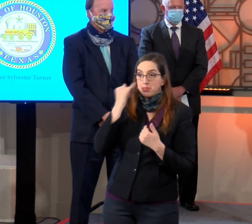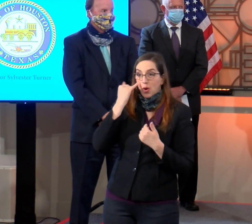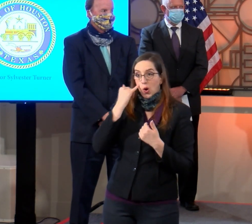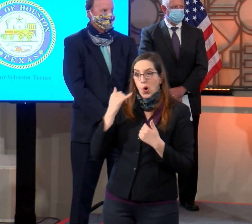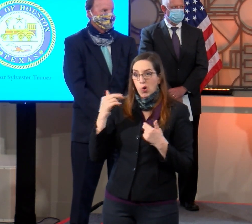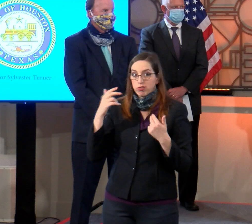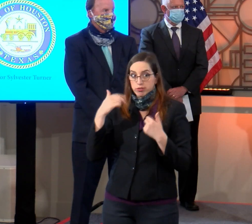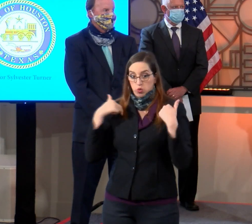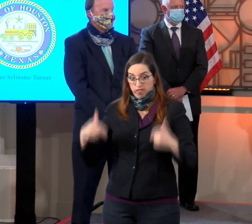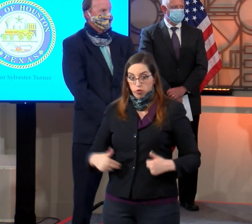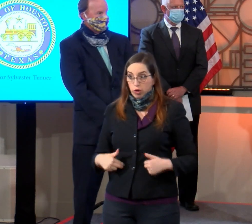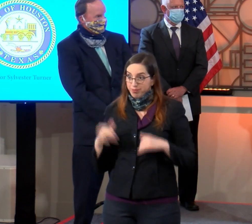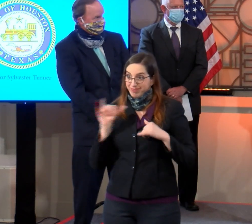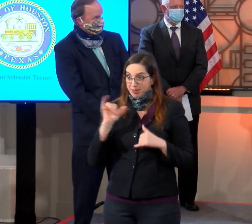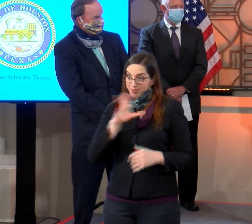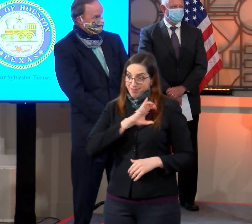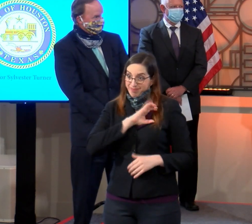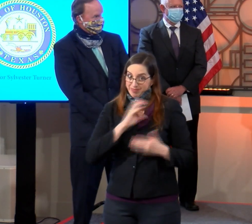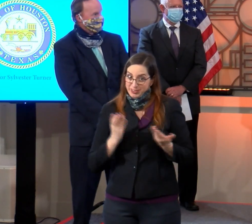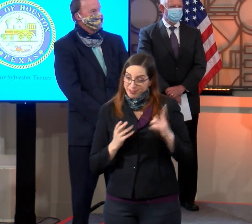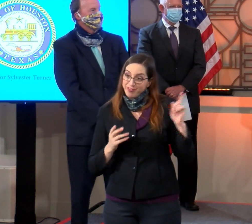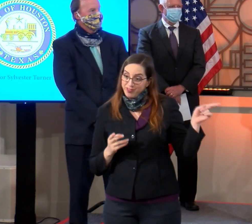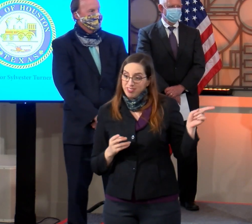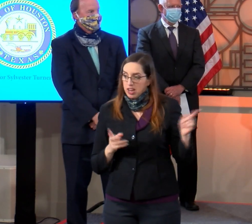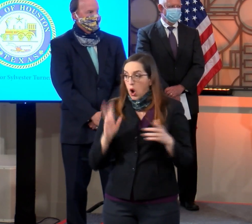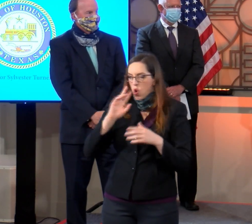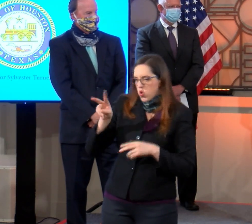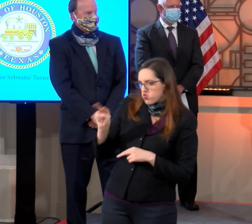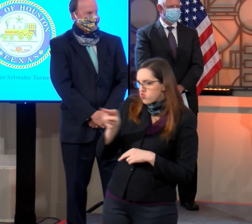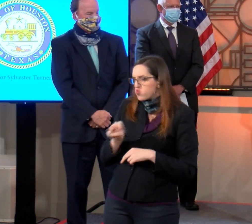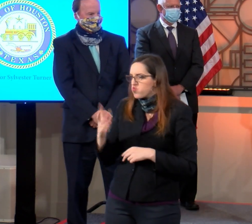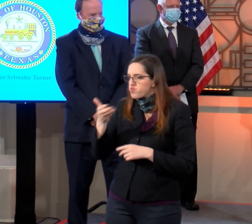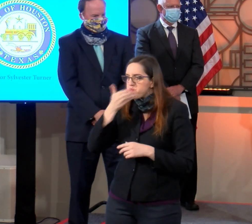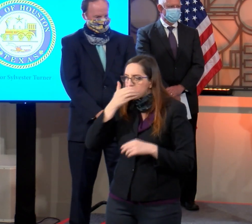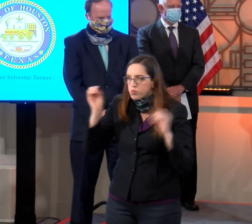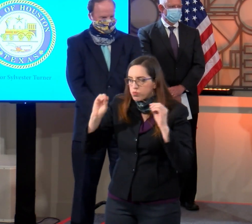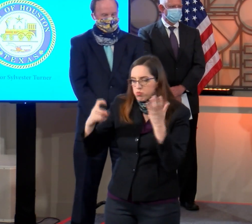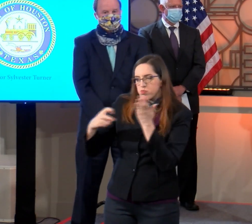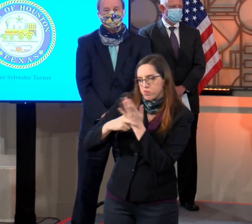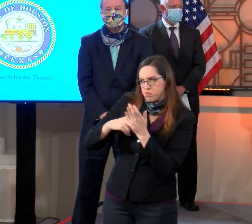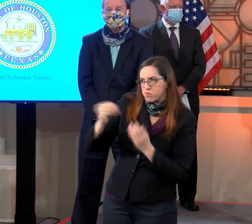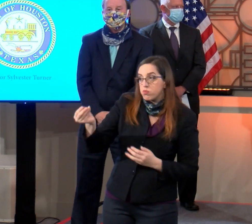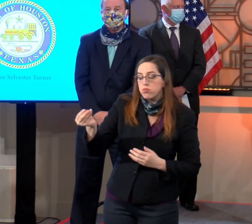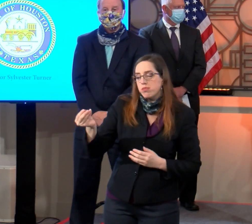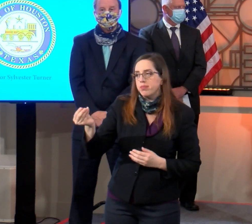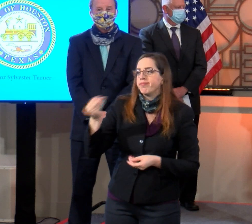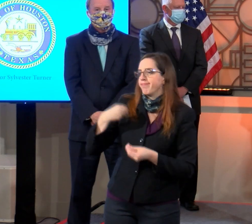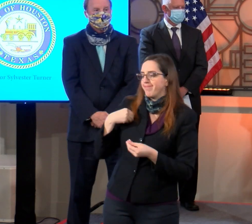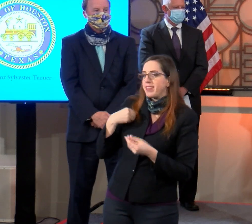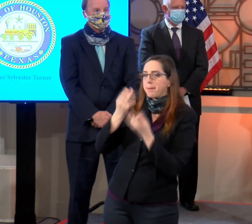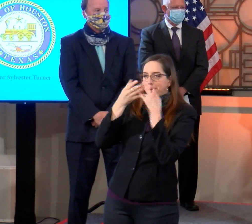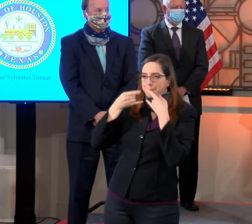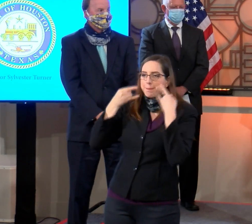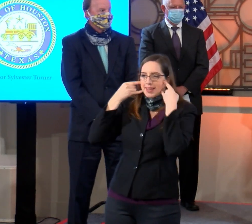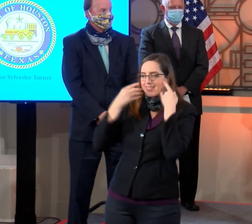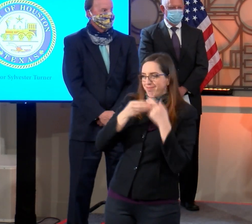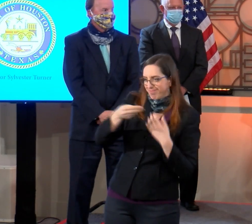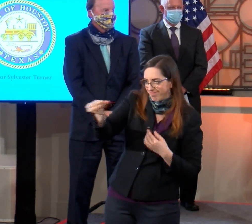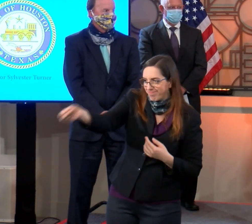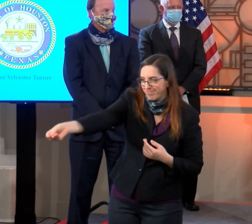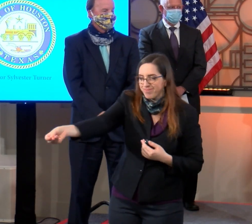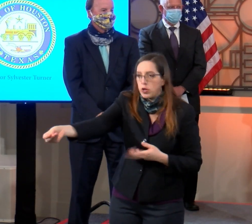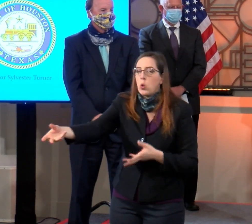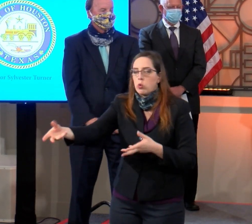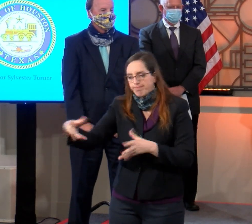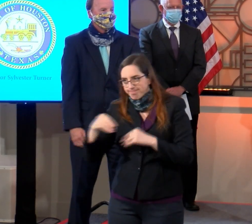like Chief Aceveda, he's not going to give you a ticket. He'll offer you a mask. And so that's what